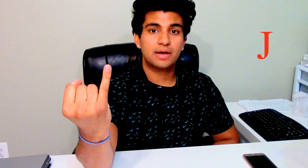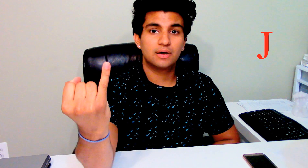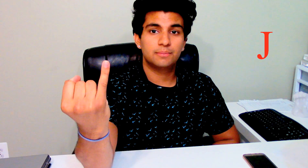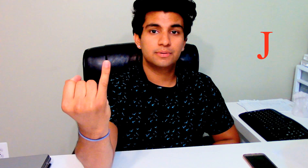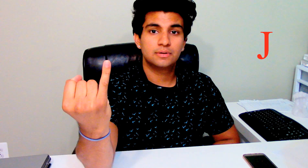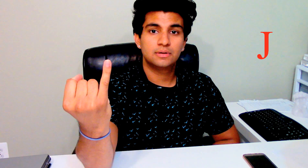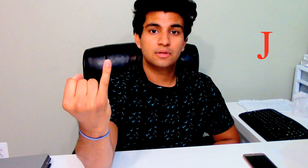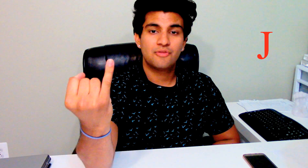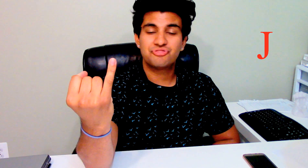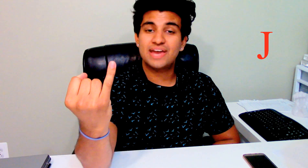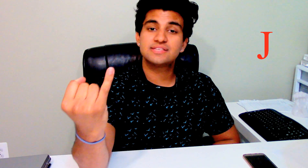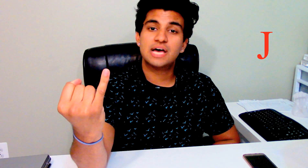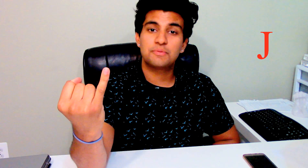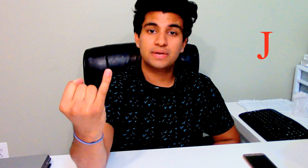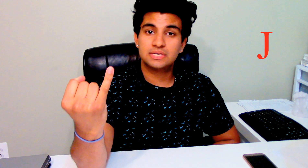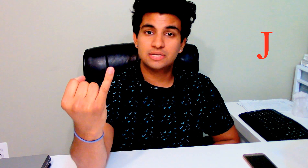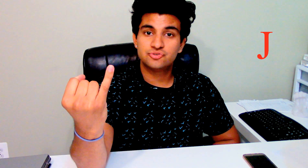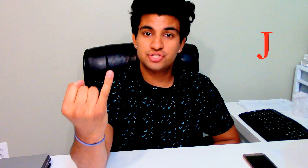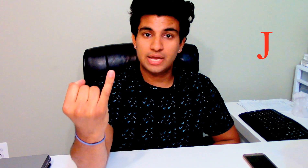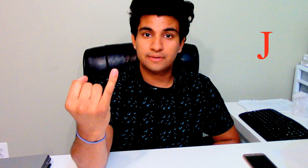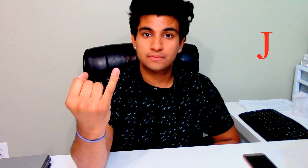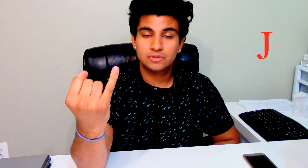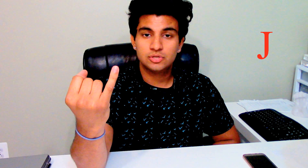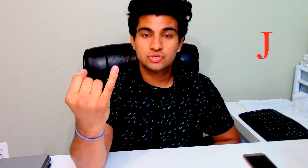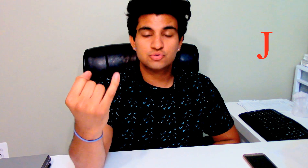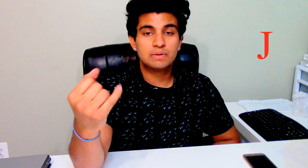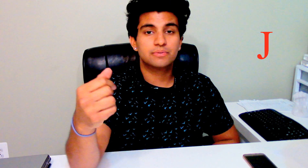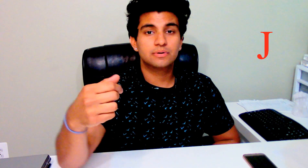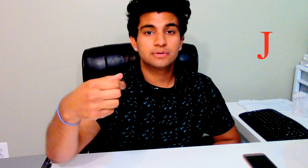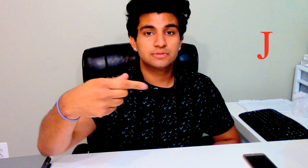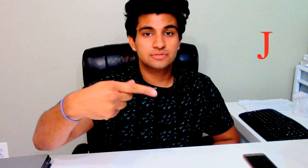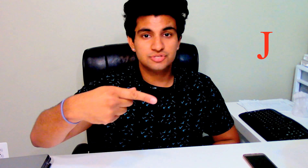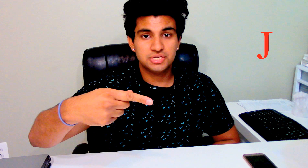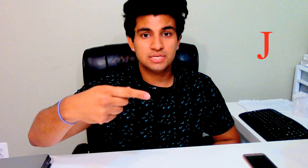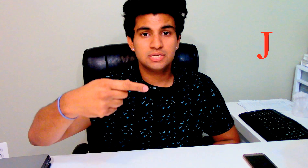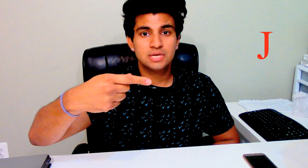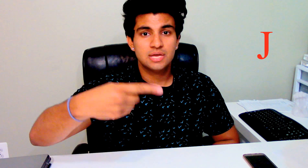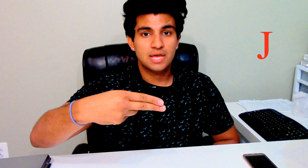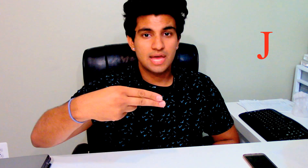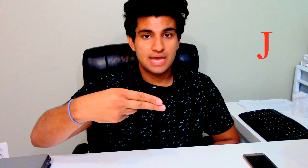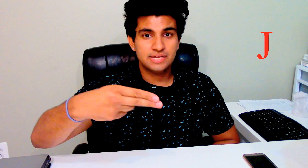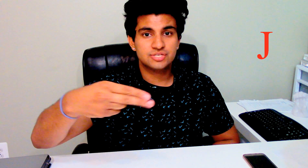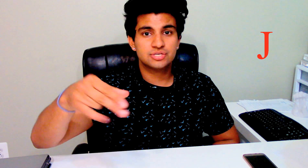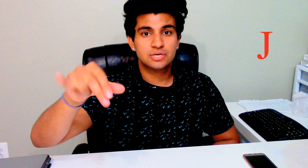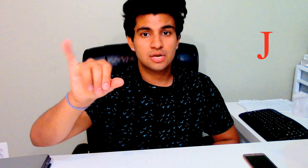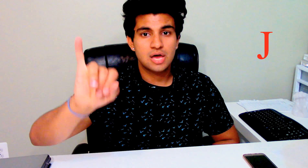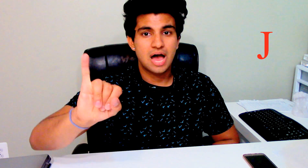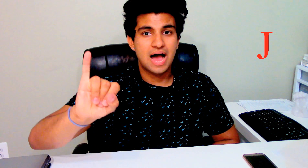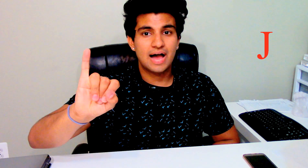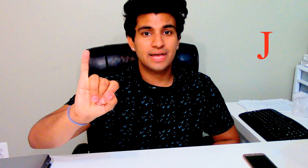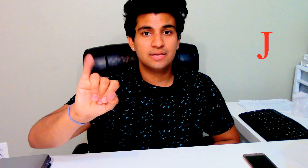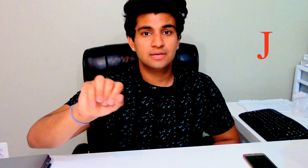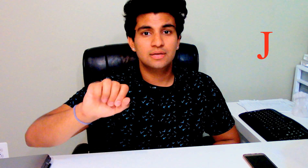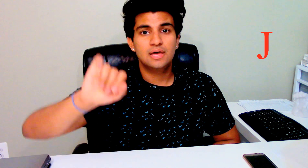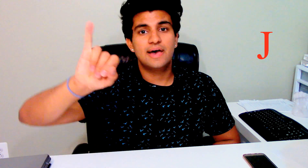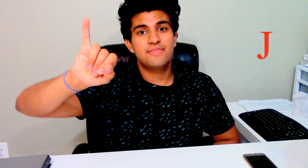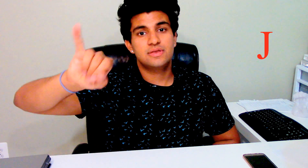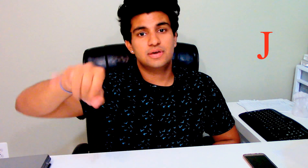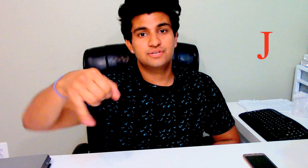up. That is how you make a J. So remember, G, H, I, and then a J